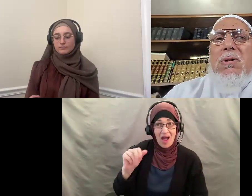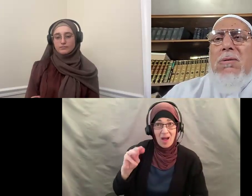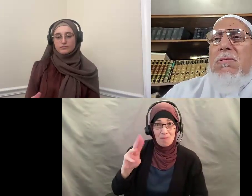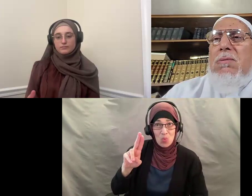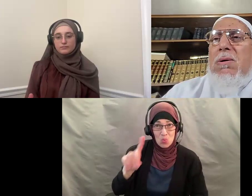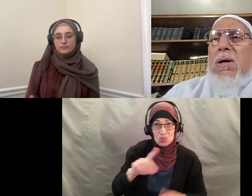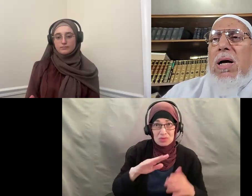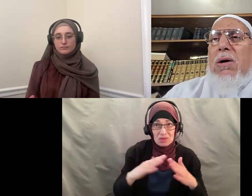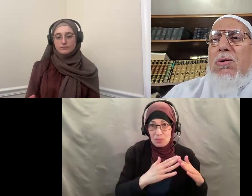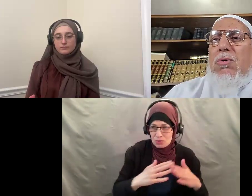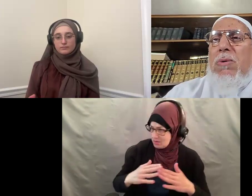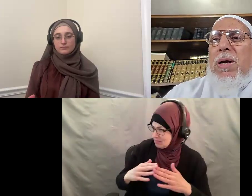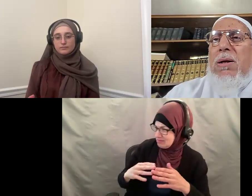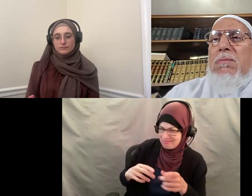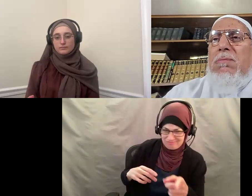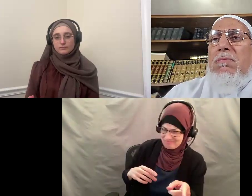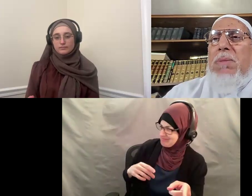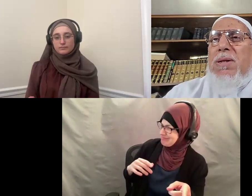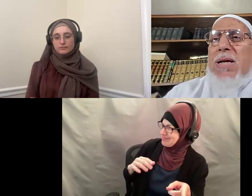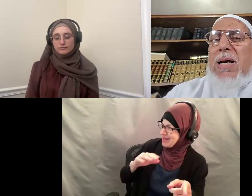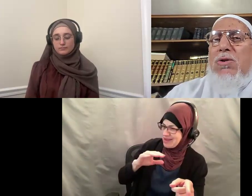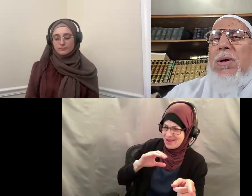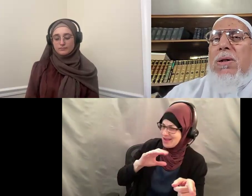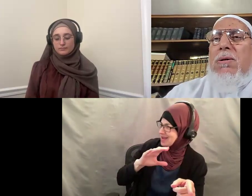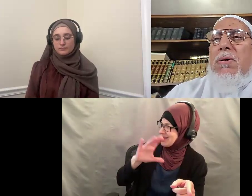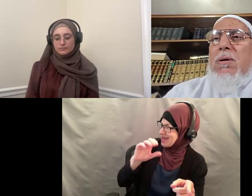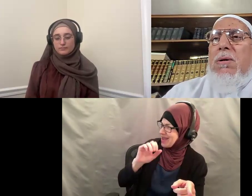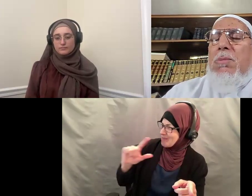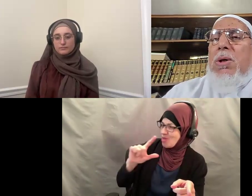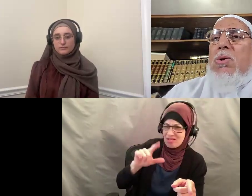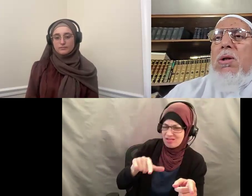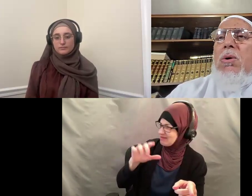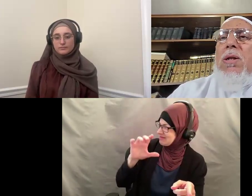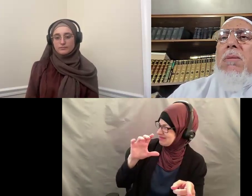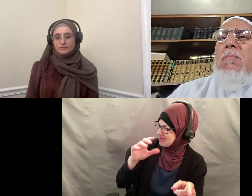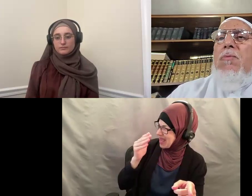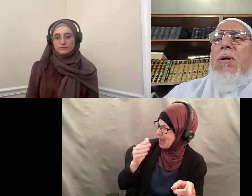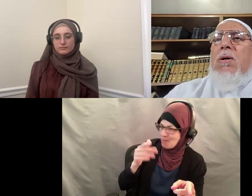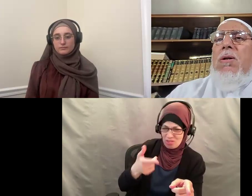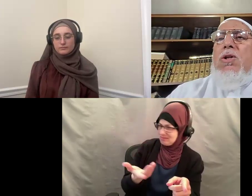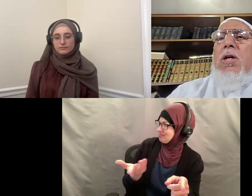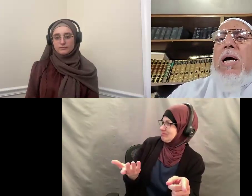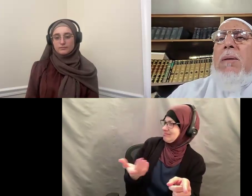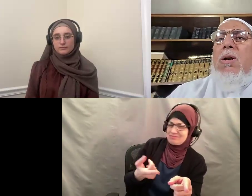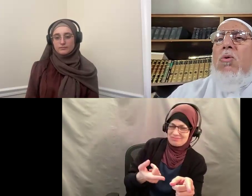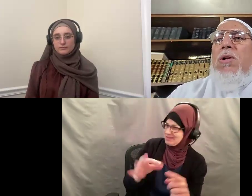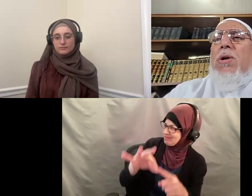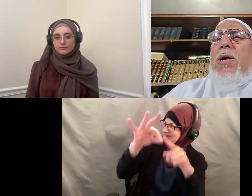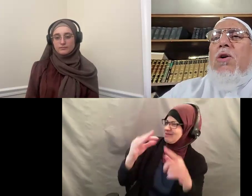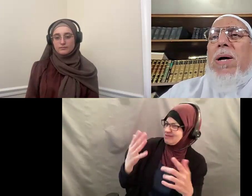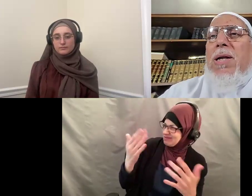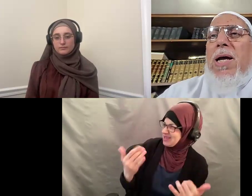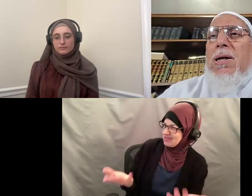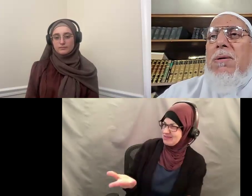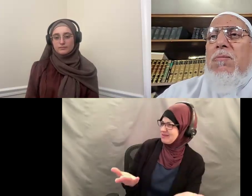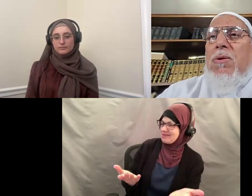and how could we be second to it? Because he told them the she-camel will